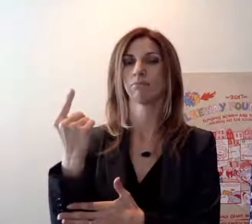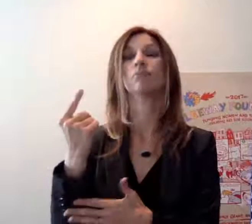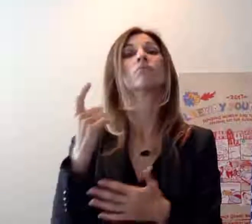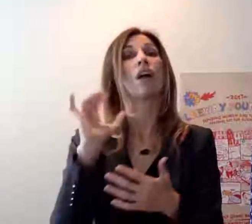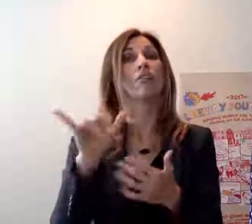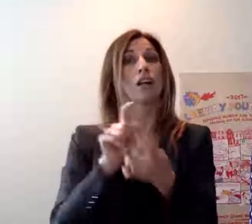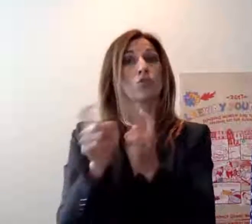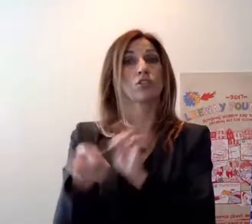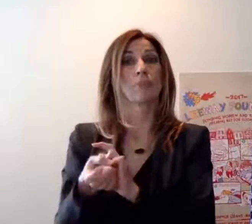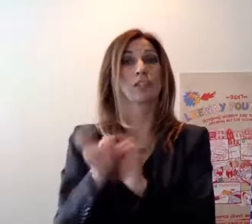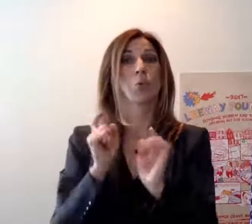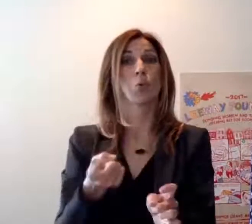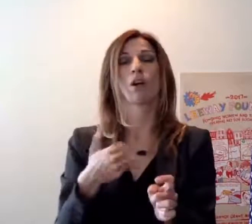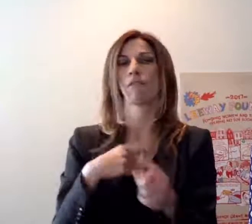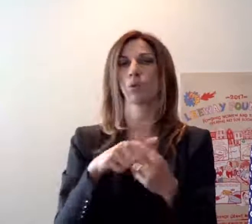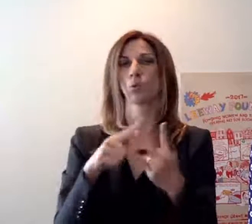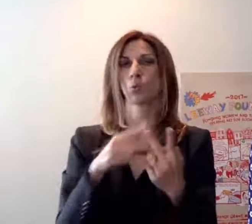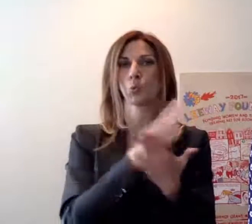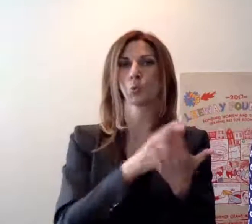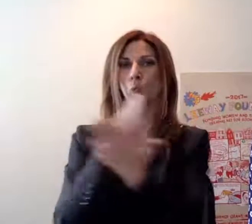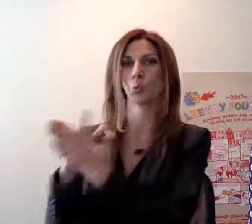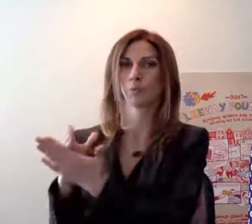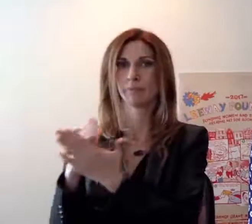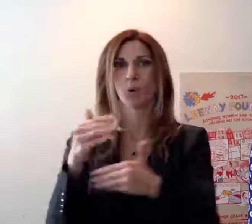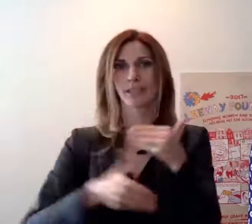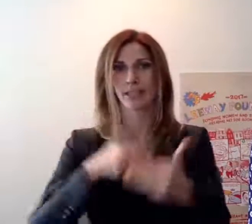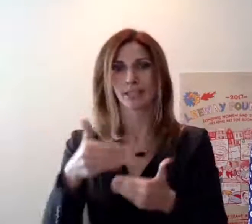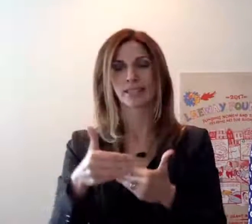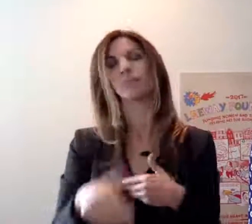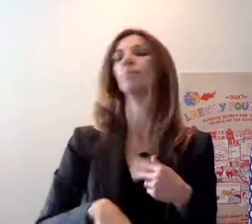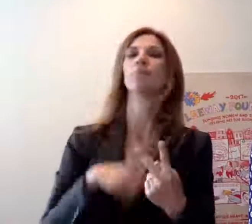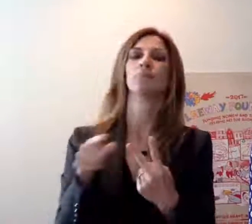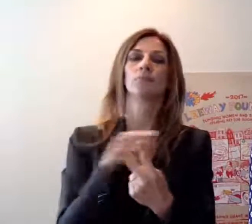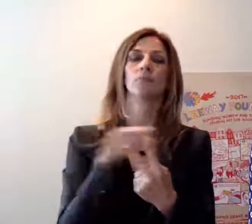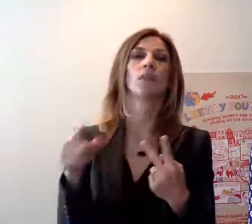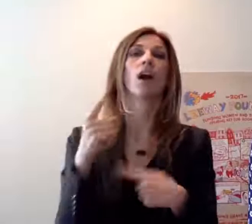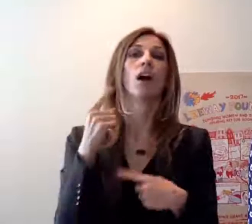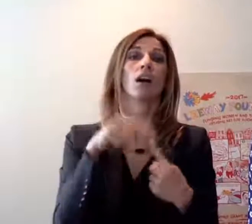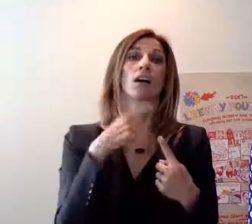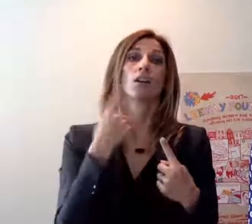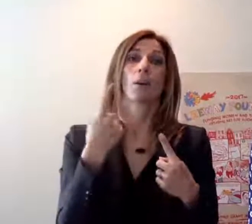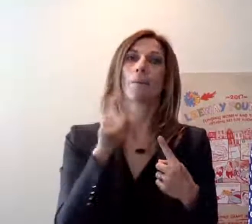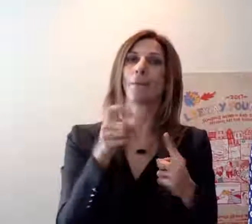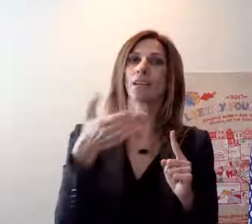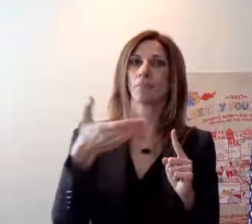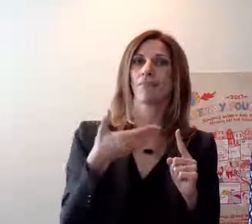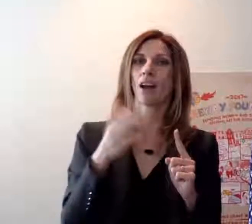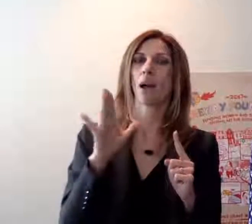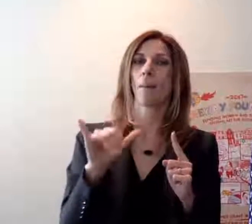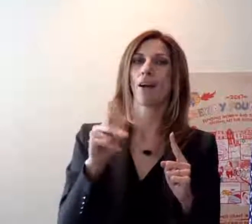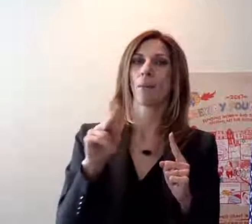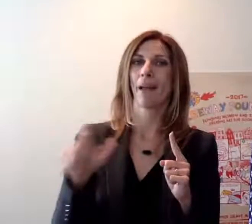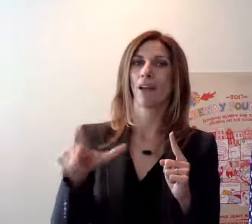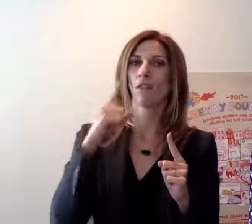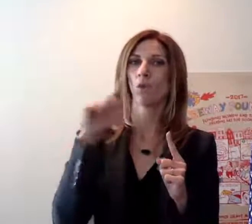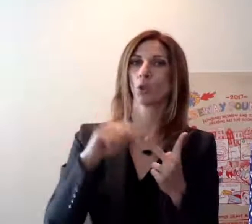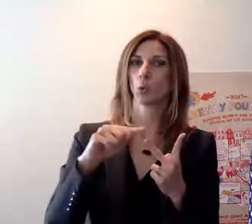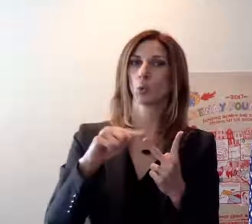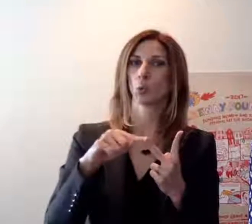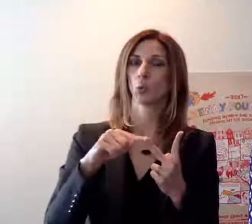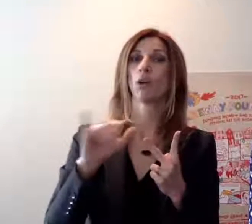a 2-stage process. In order to make it to stage 2, you have to be invited by the panel, and